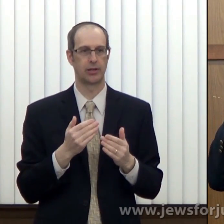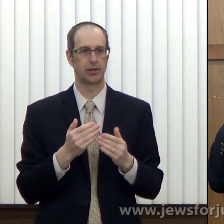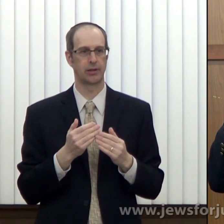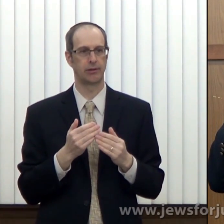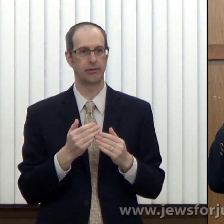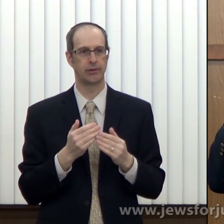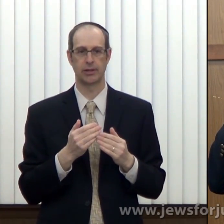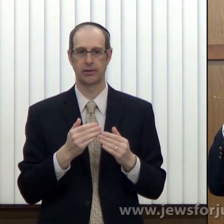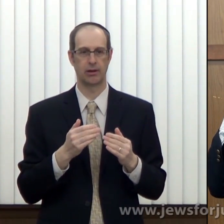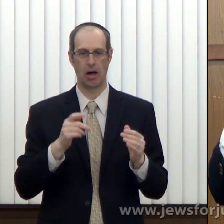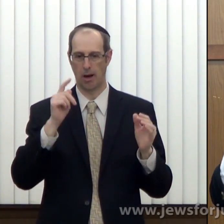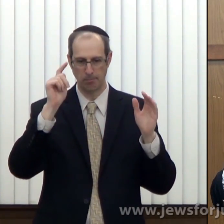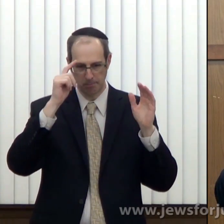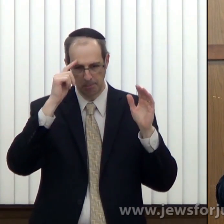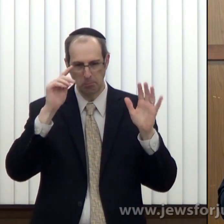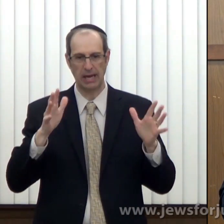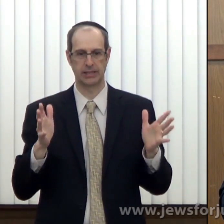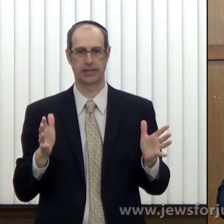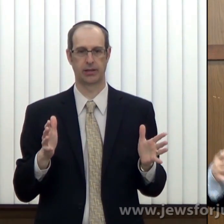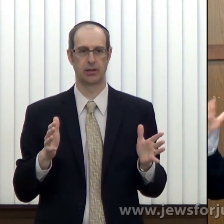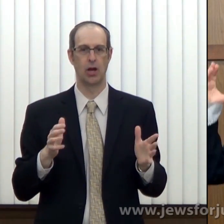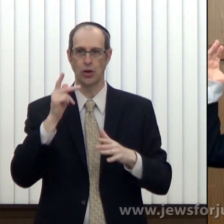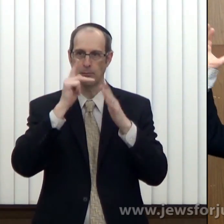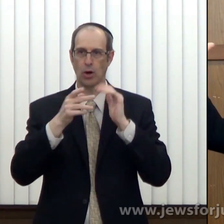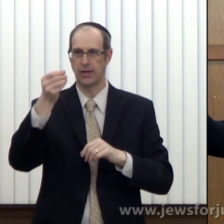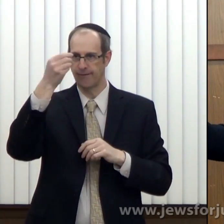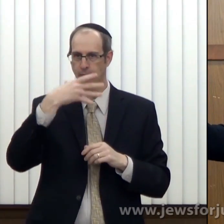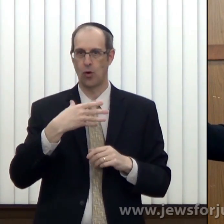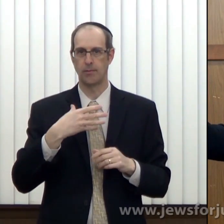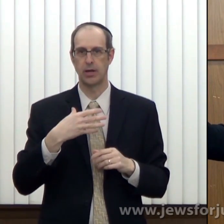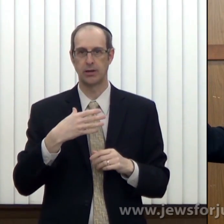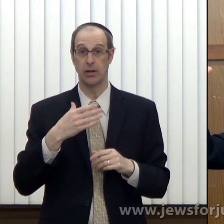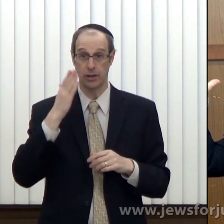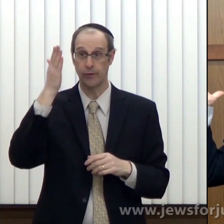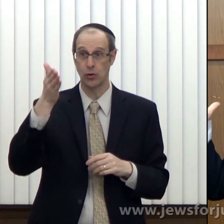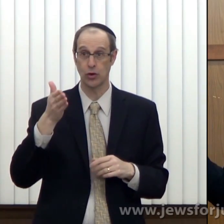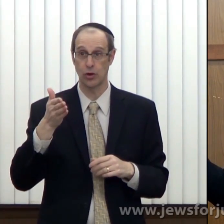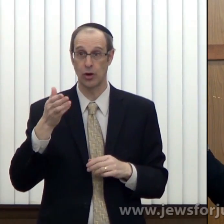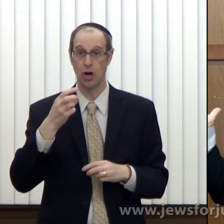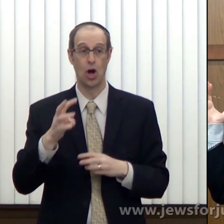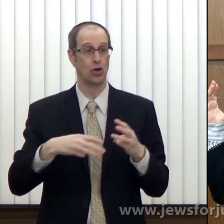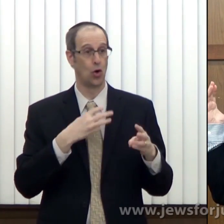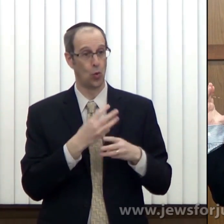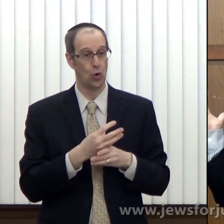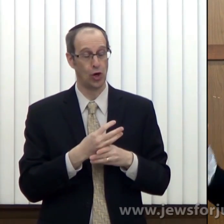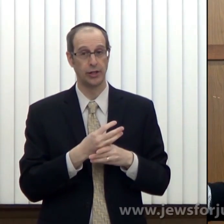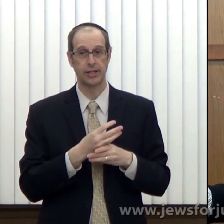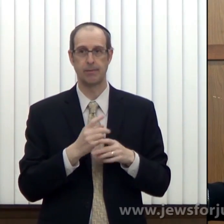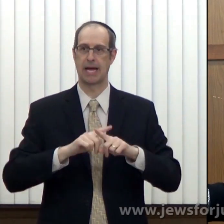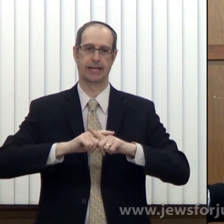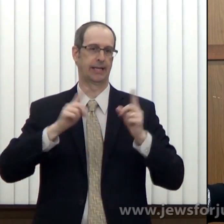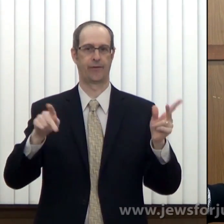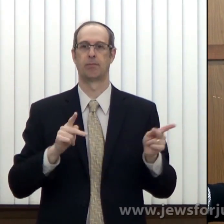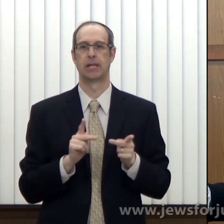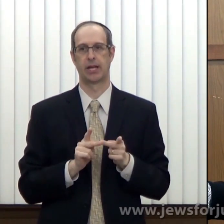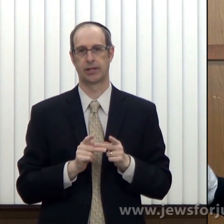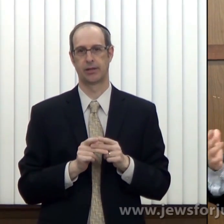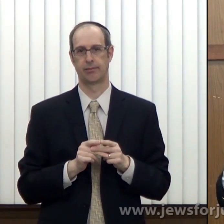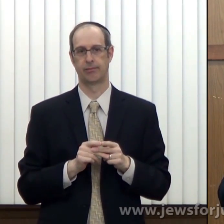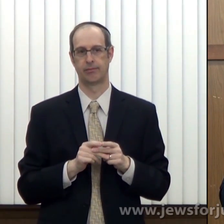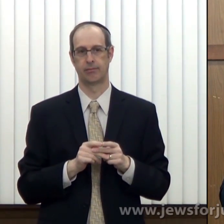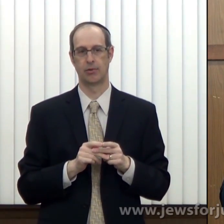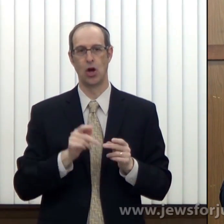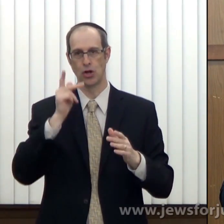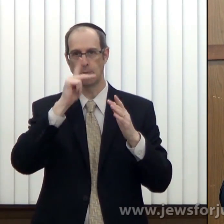is incredible. The prophets are telling us that in the future, the world is going to be a different place.